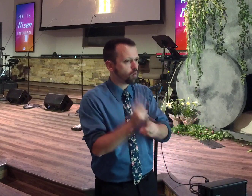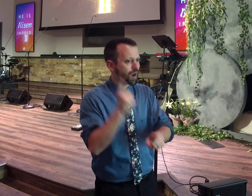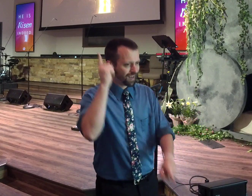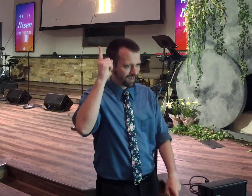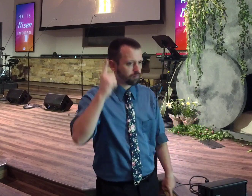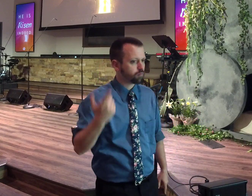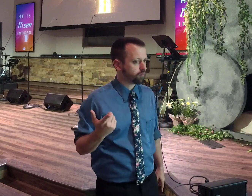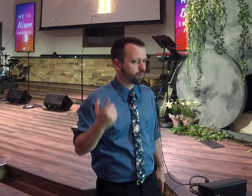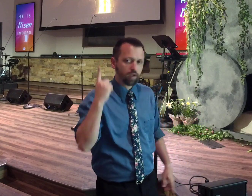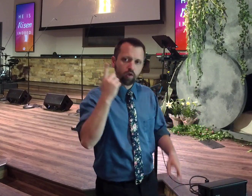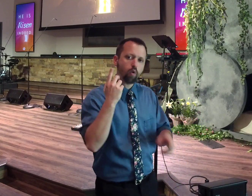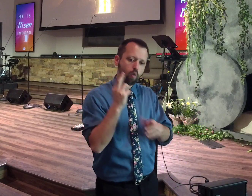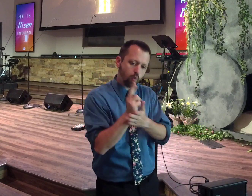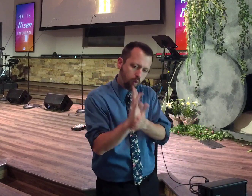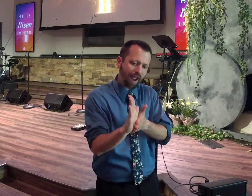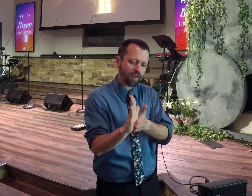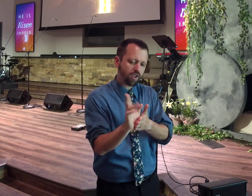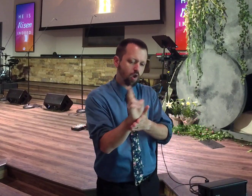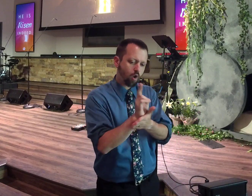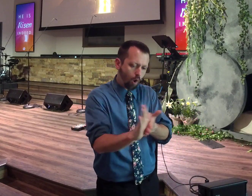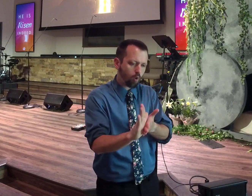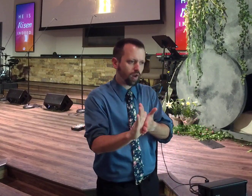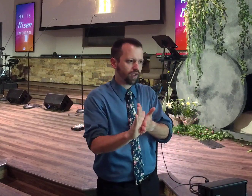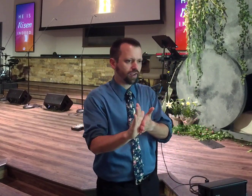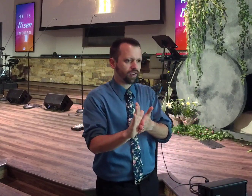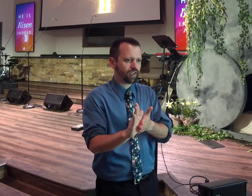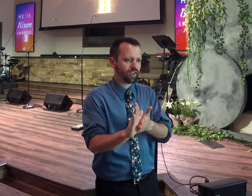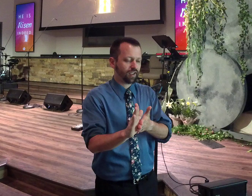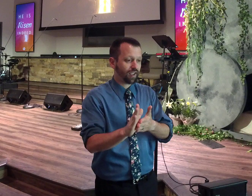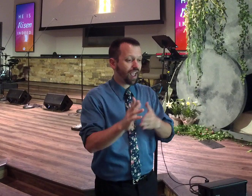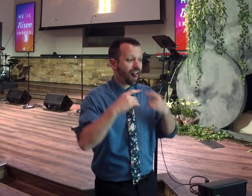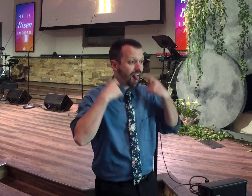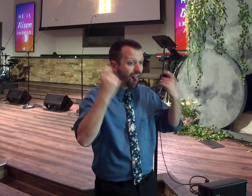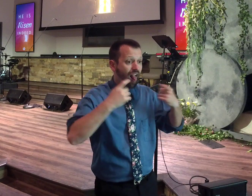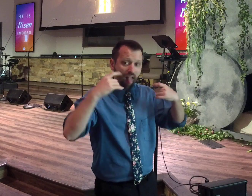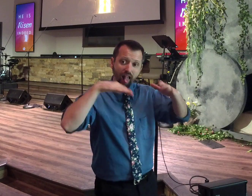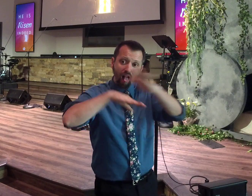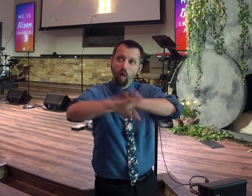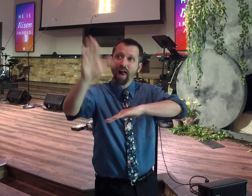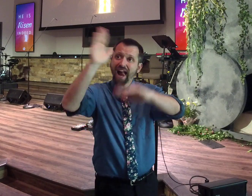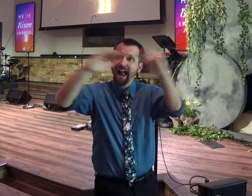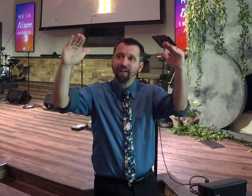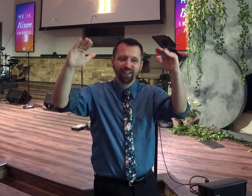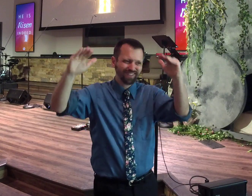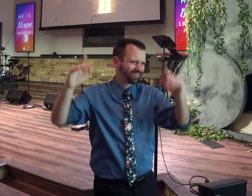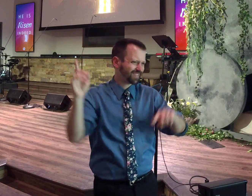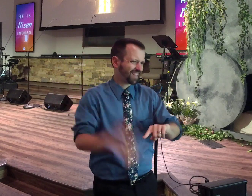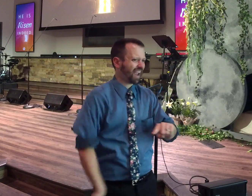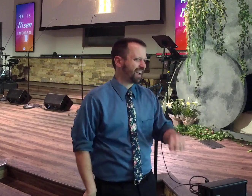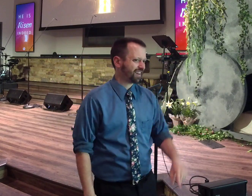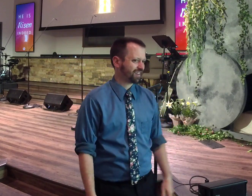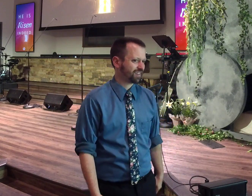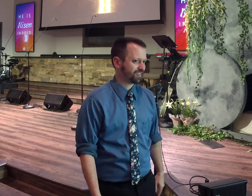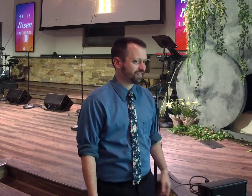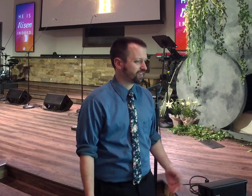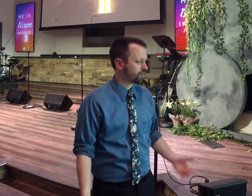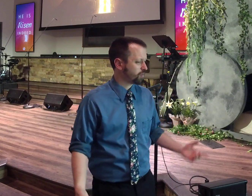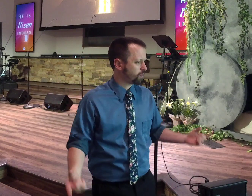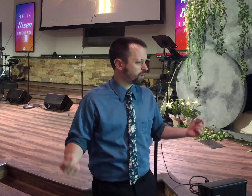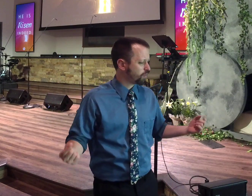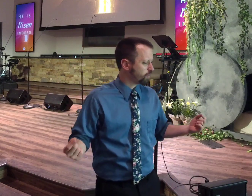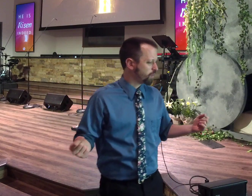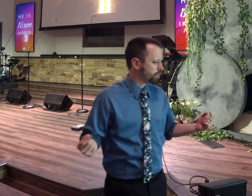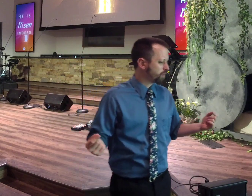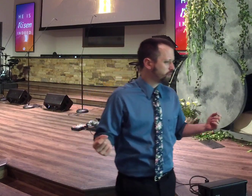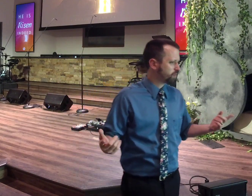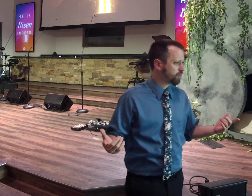says he's holy. He will not allow sin to enter into his holy heaven. So what's the solution? Well, the